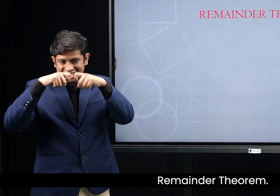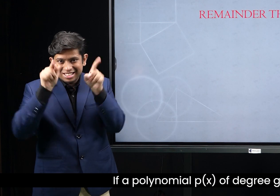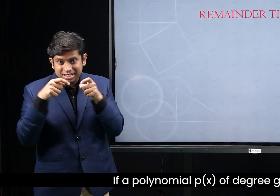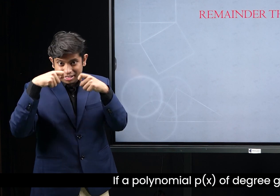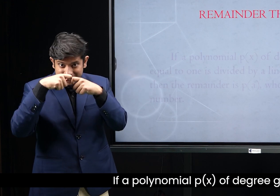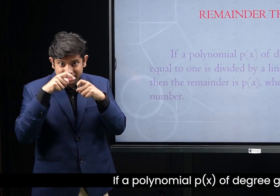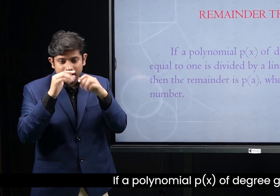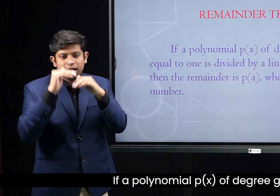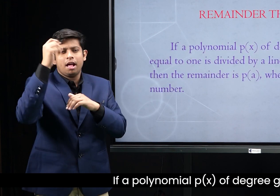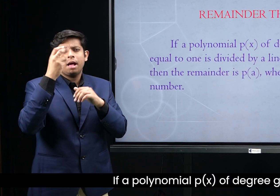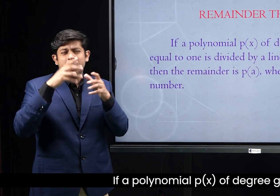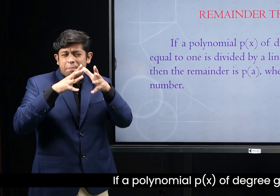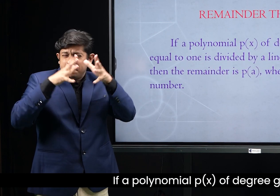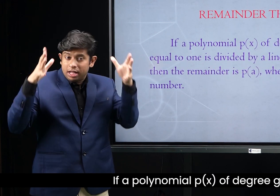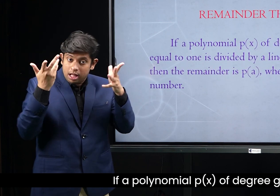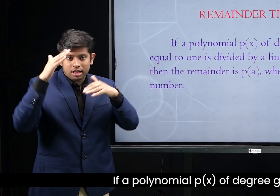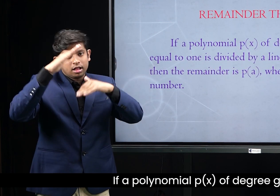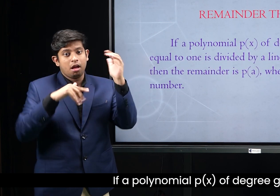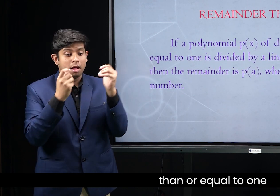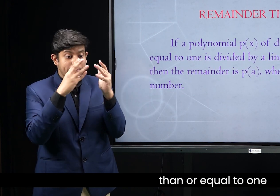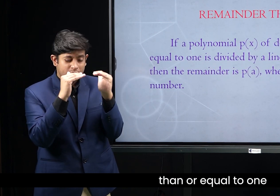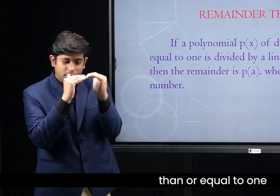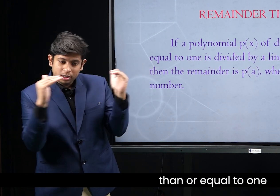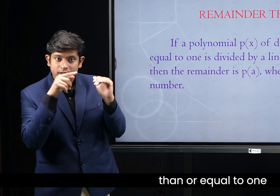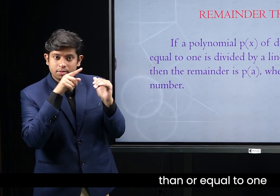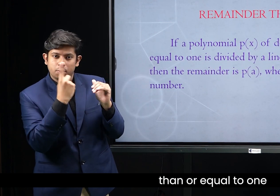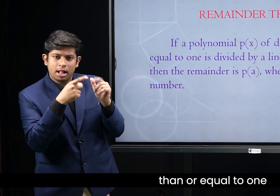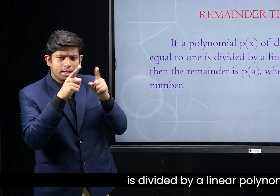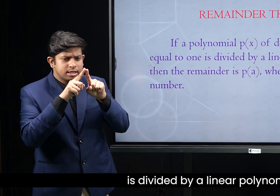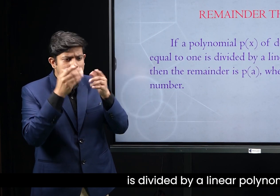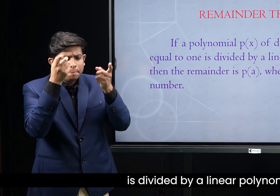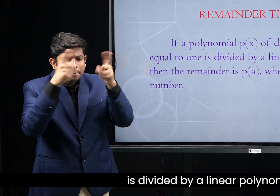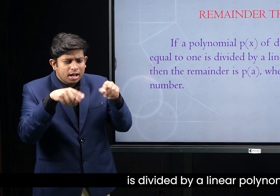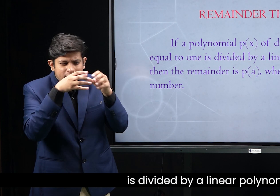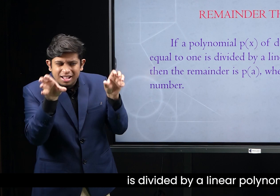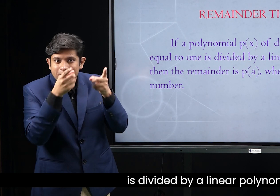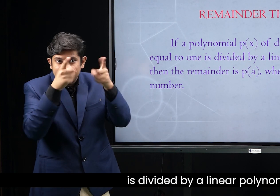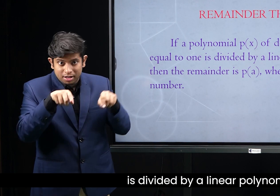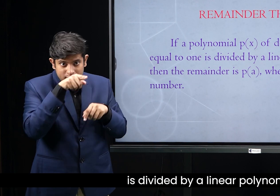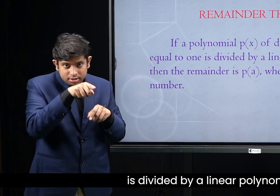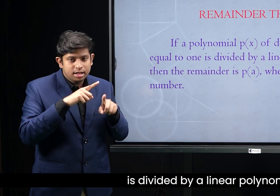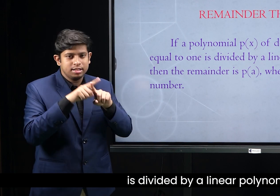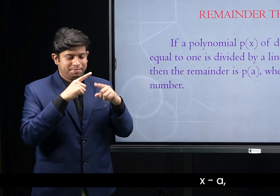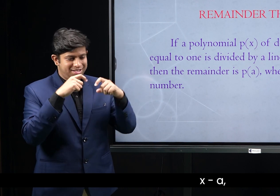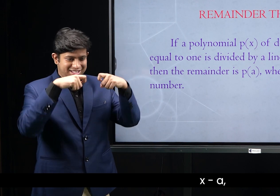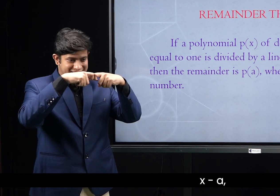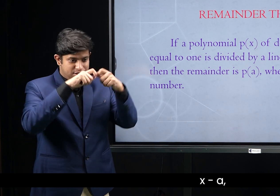If a polynomial p of x of degree greater than or equal to 1 is divided by a linear polynomial x minus a,